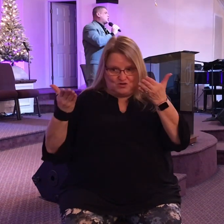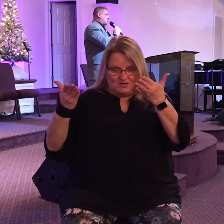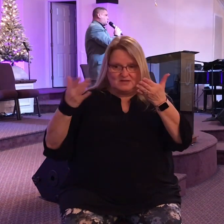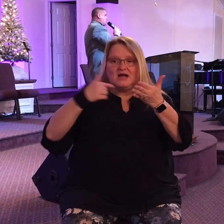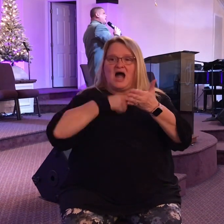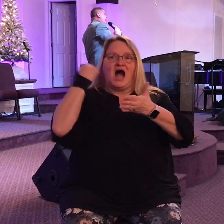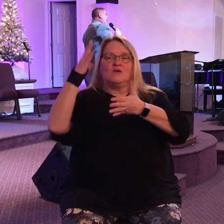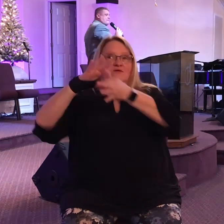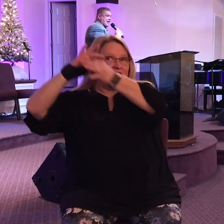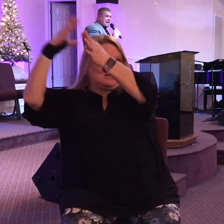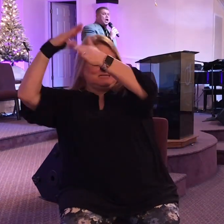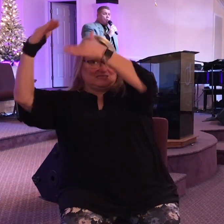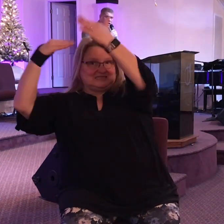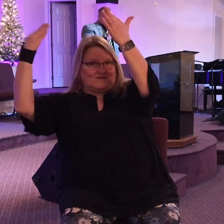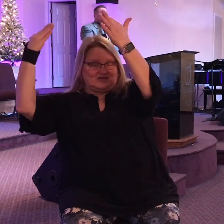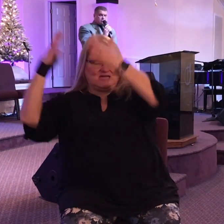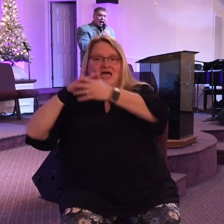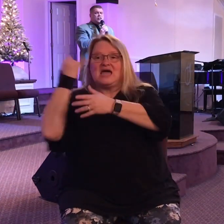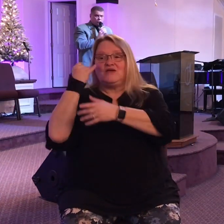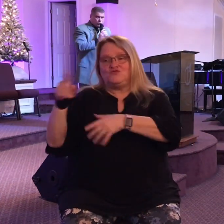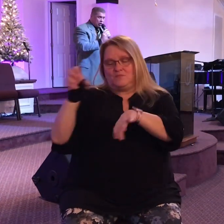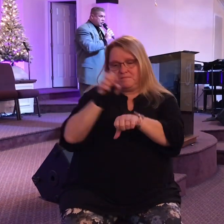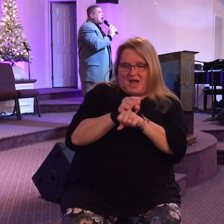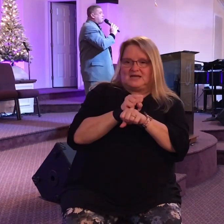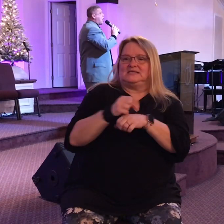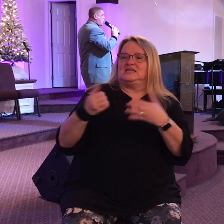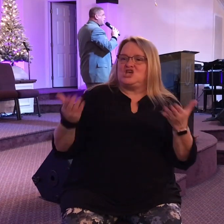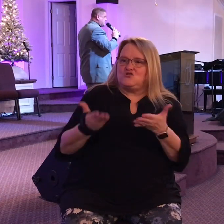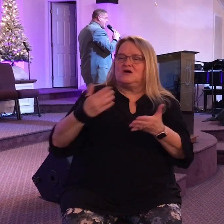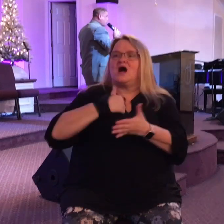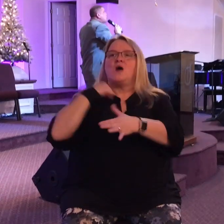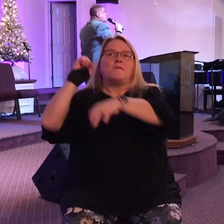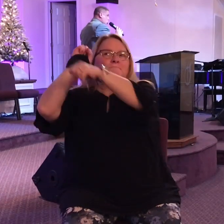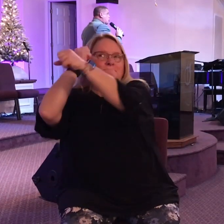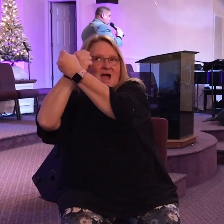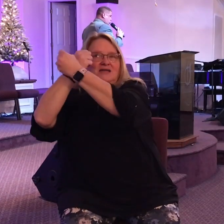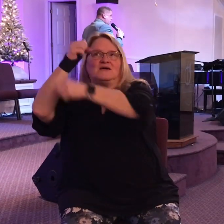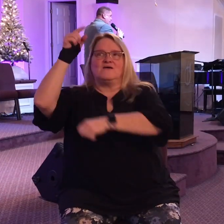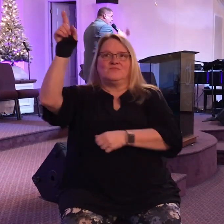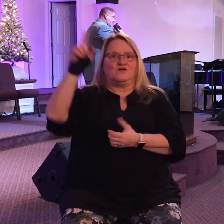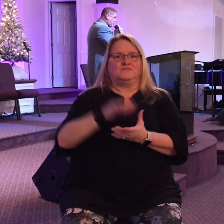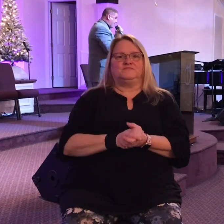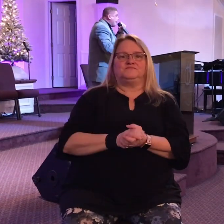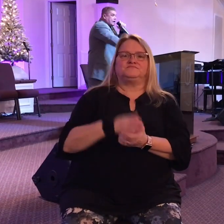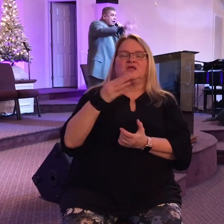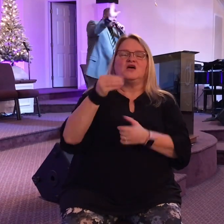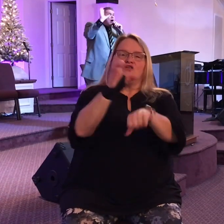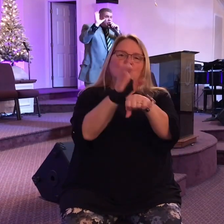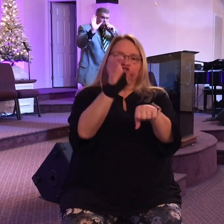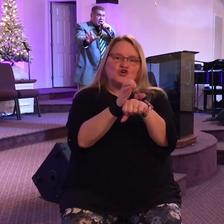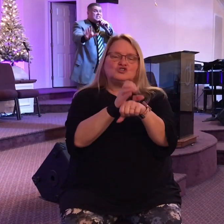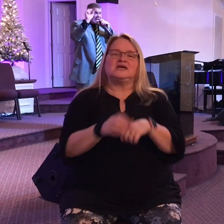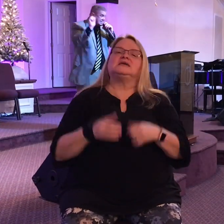the church is still alive and well. Despite the rumors of our early death, the church is still alive and well. Now,